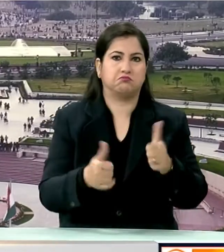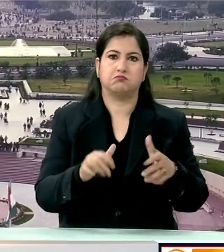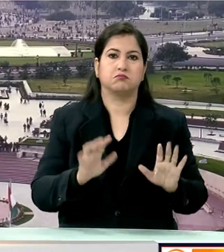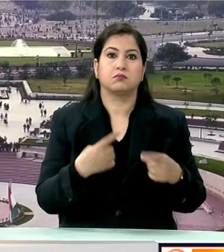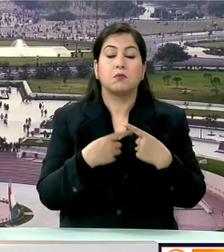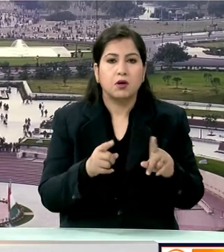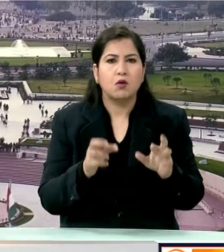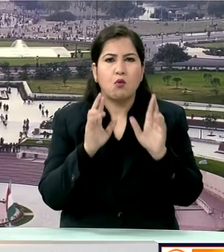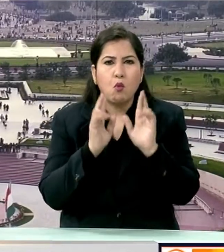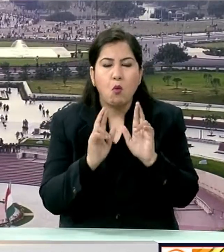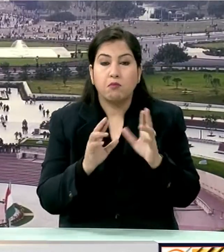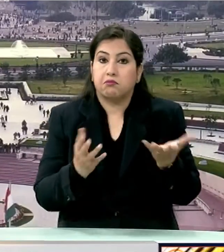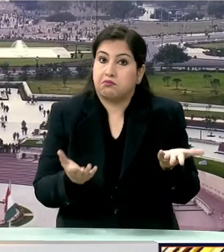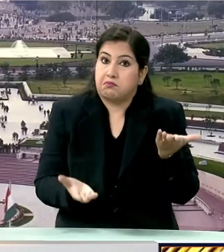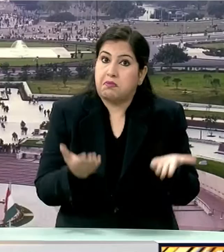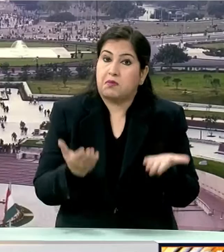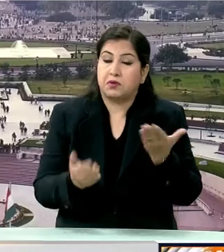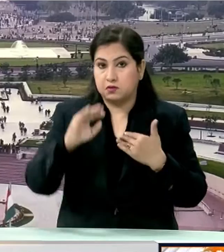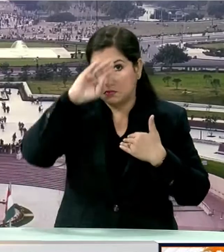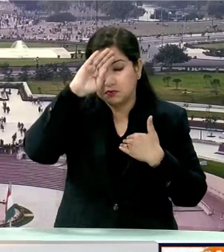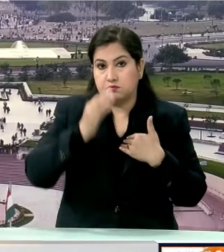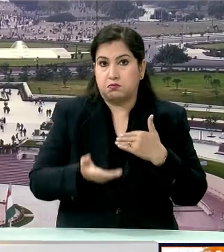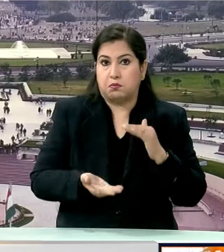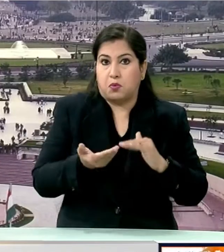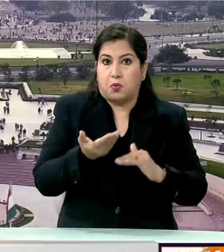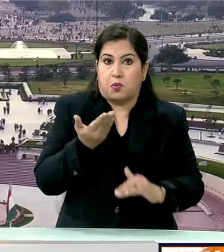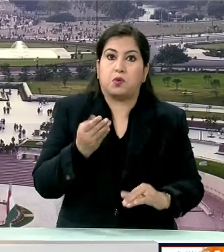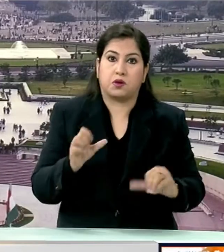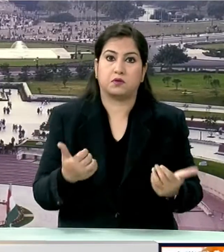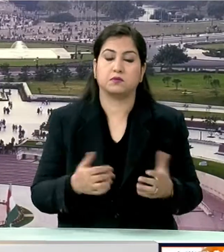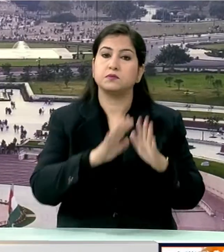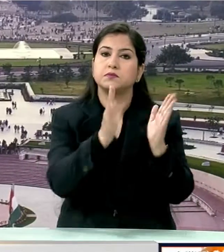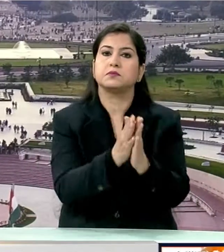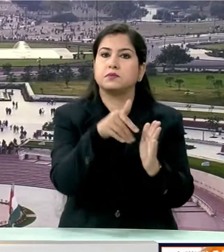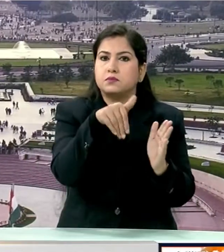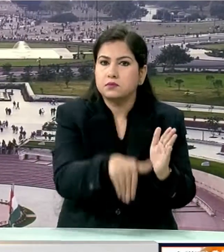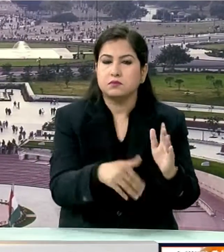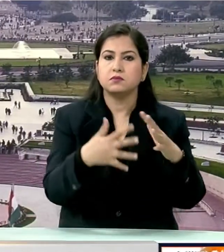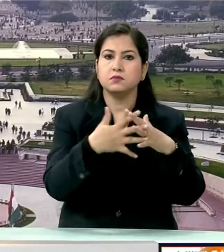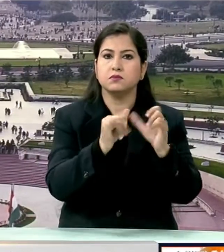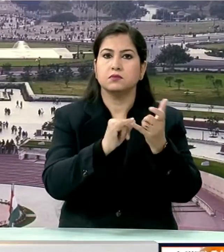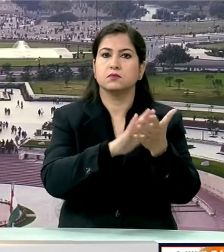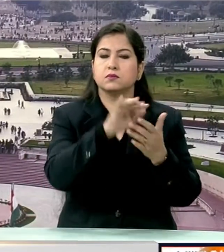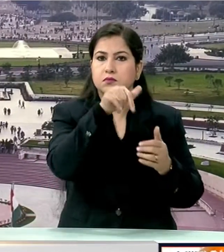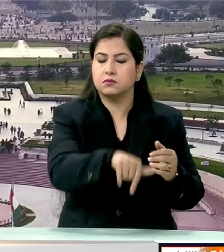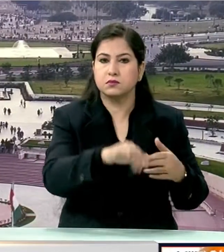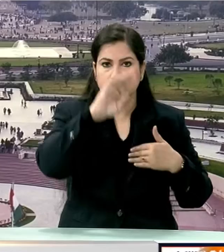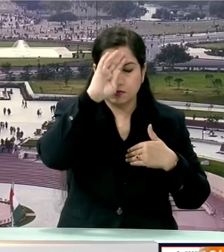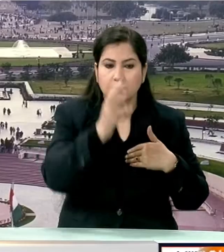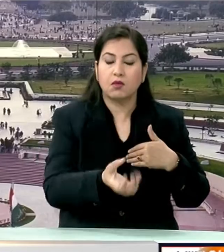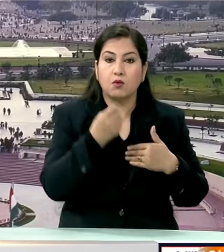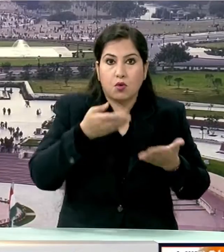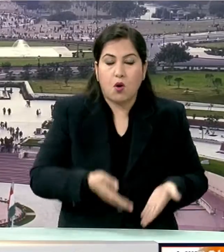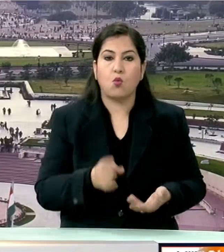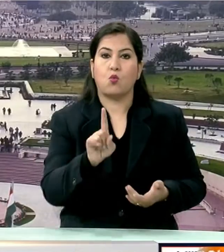but they do expect the increase in cases to continue. The total number of cases in Washington is